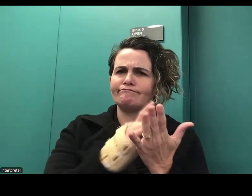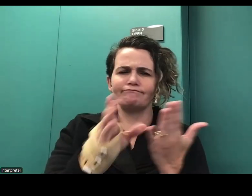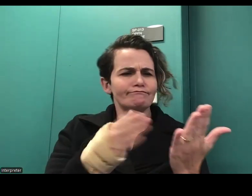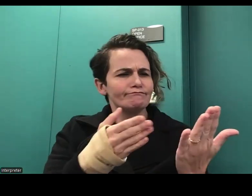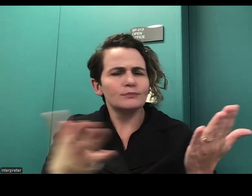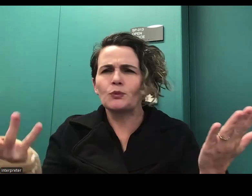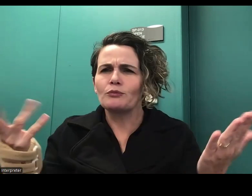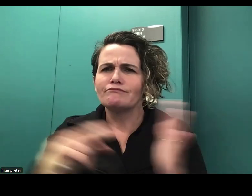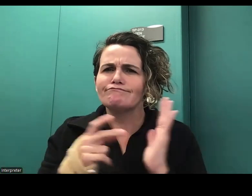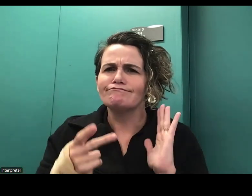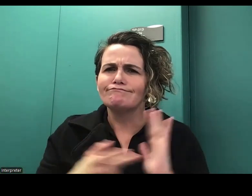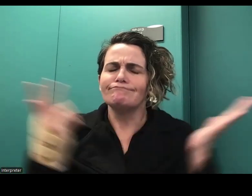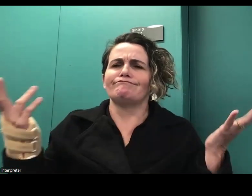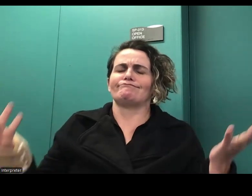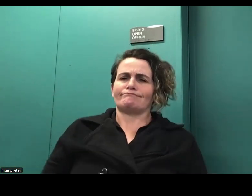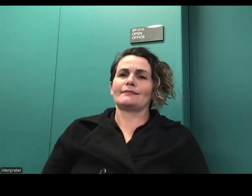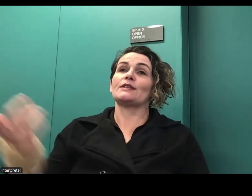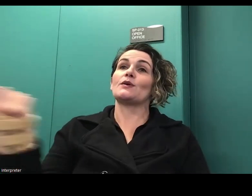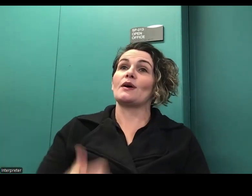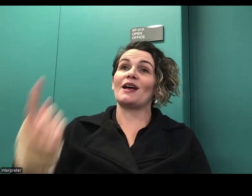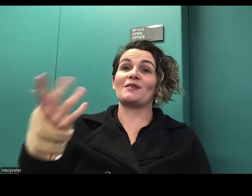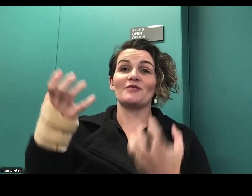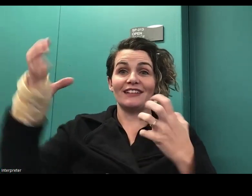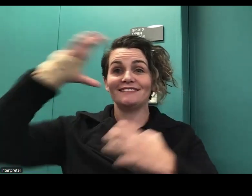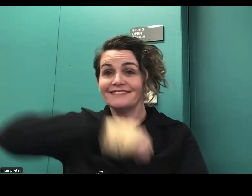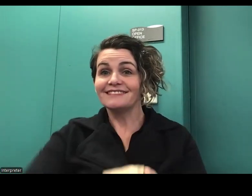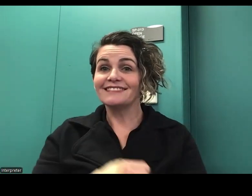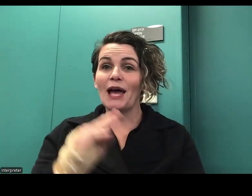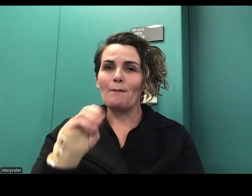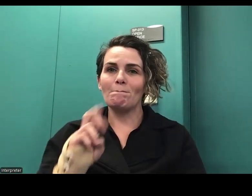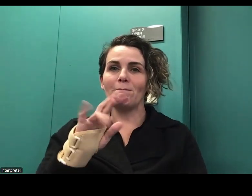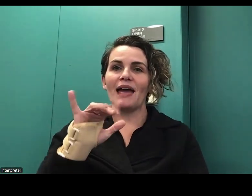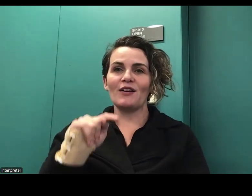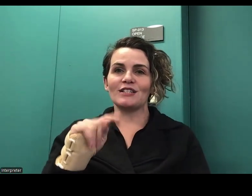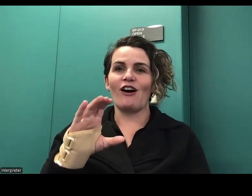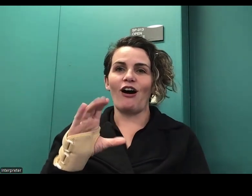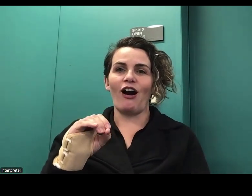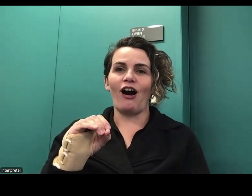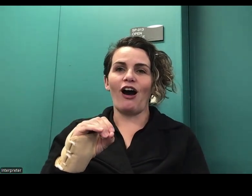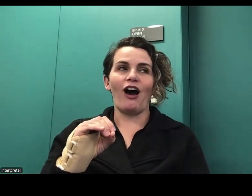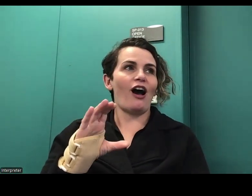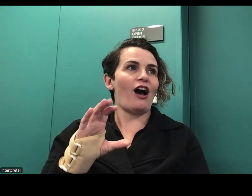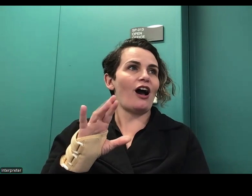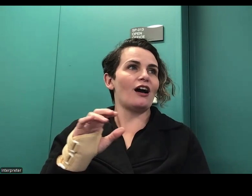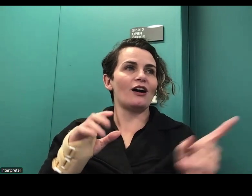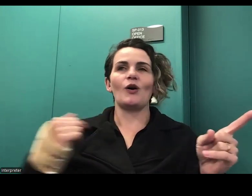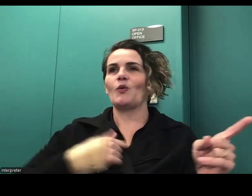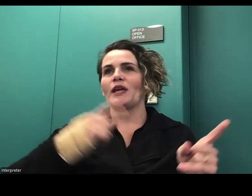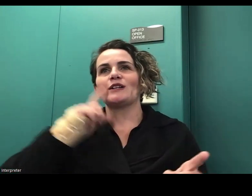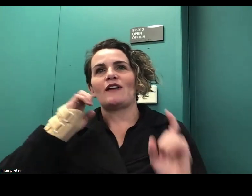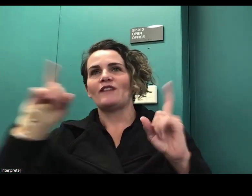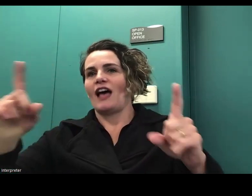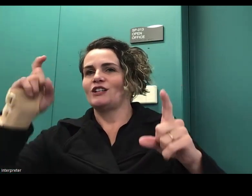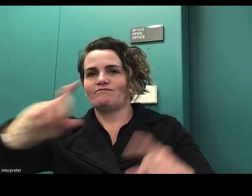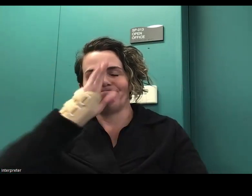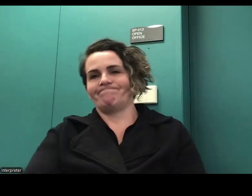6 years. I had to look it up. So anyone want to take a guess at what meritocracy means? We're deaf educators. You got to be like straight